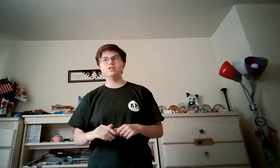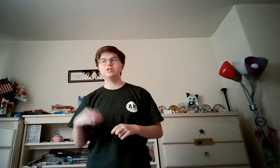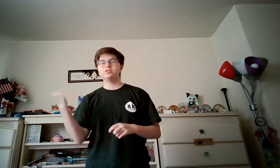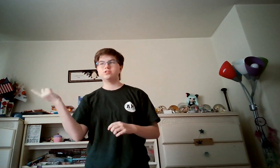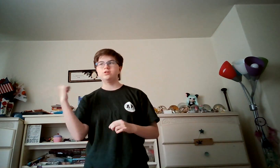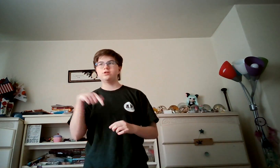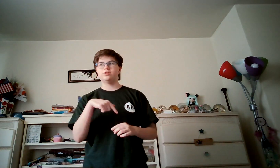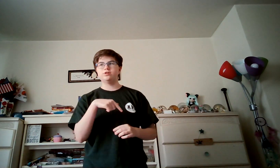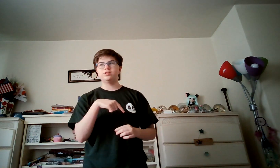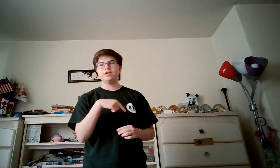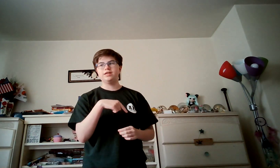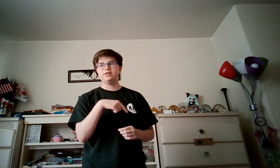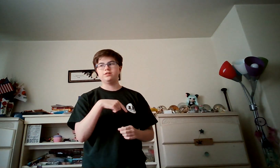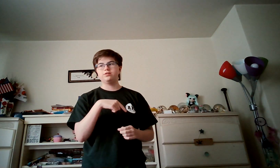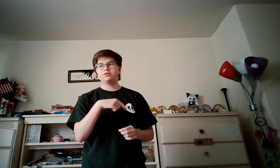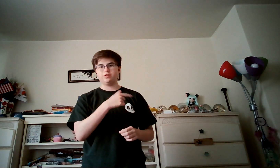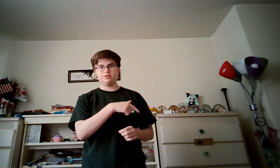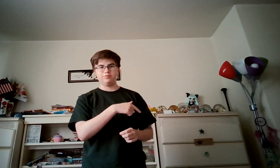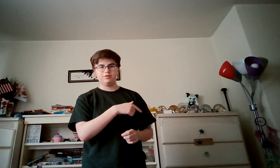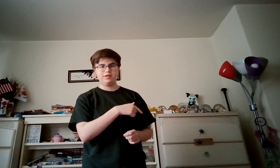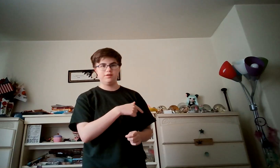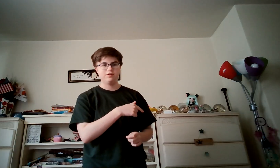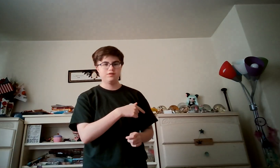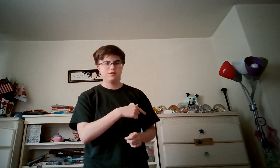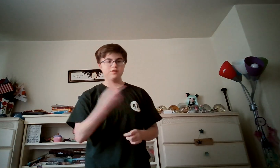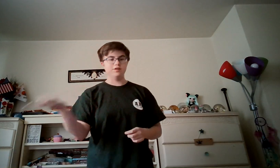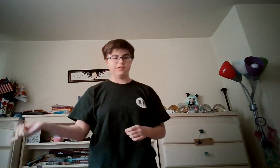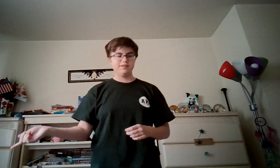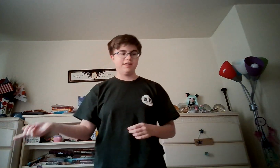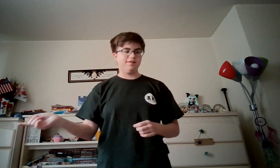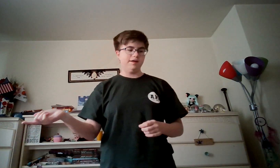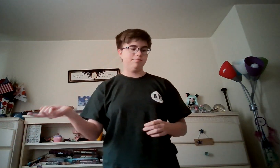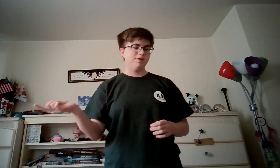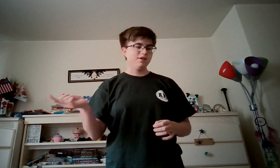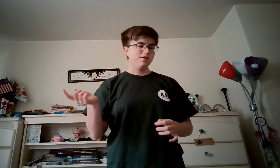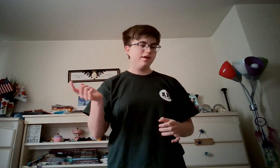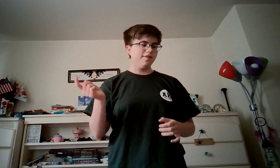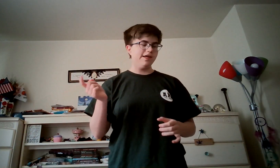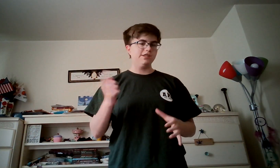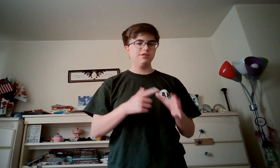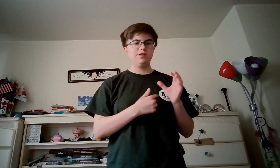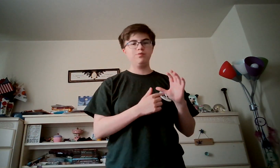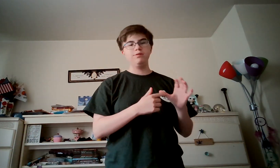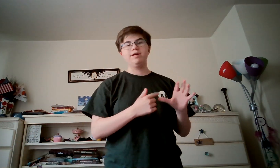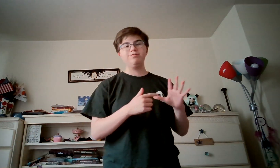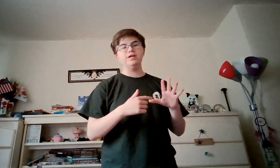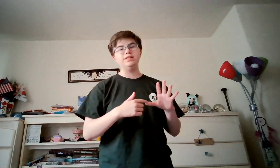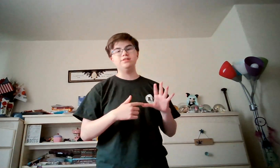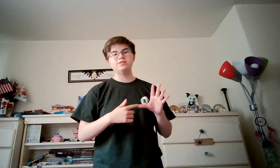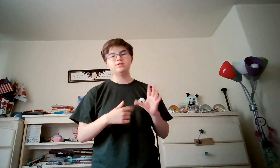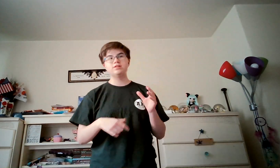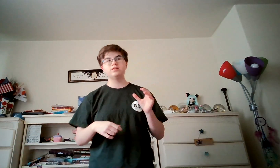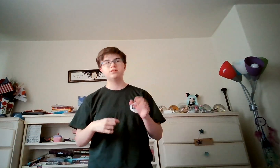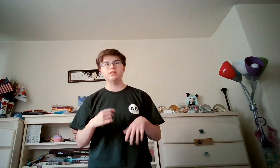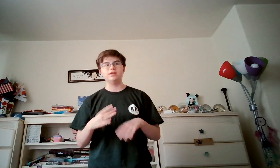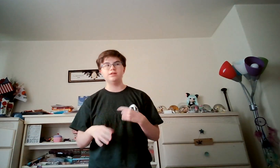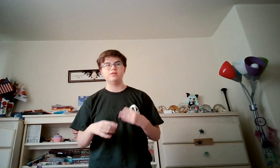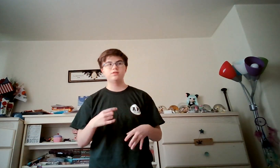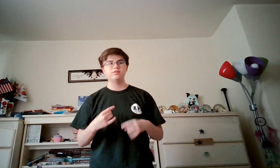because her and her kids were there. So I got to say hi to them, and then just like one of my friends, and that's